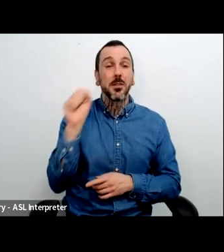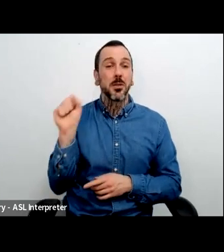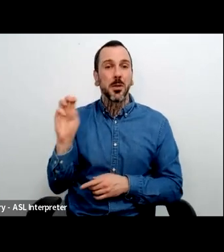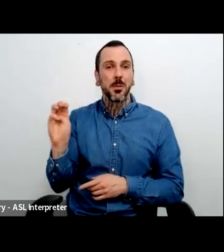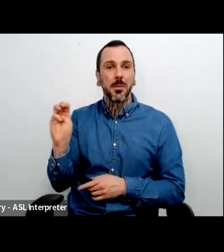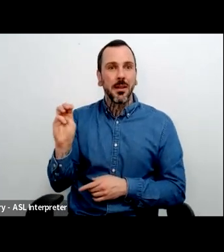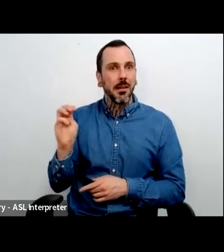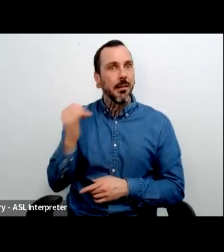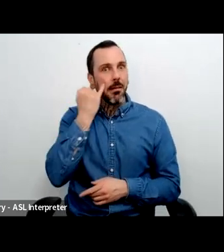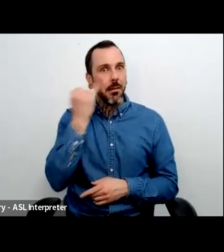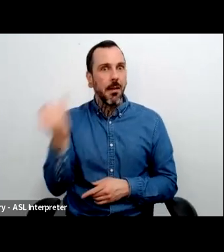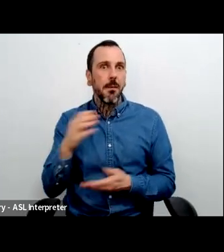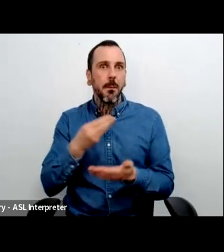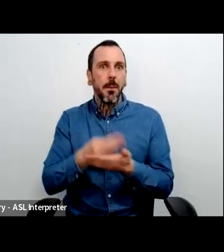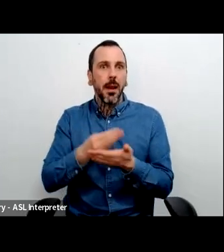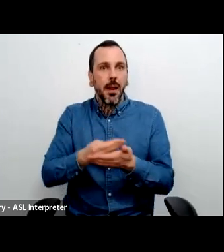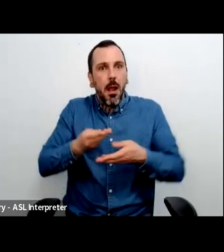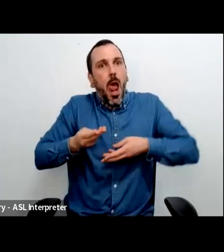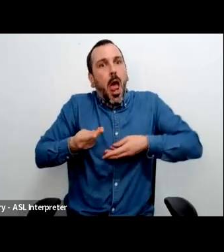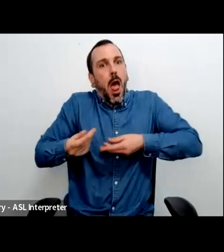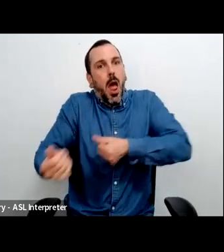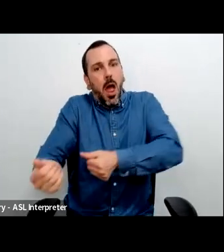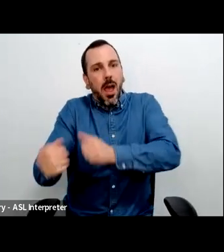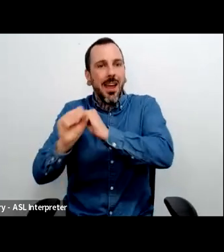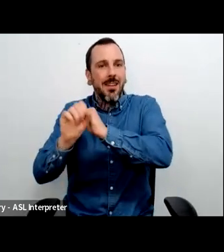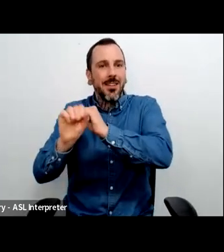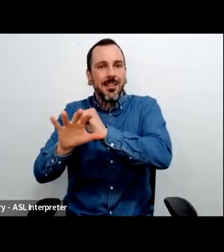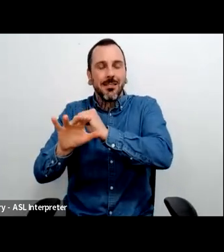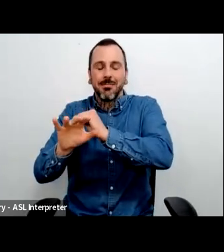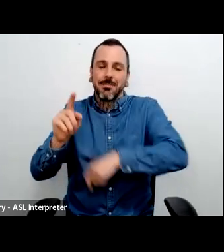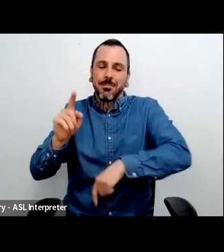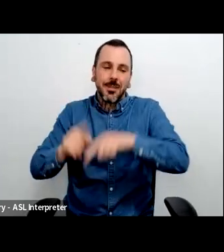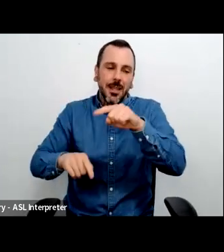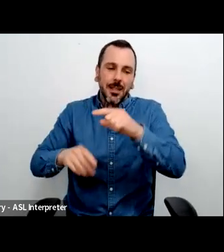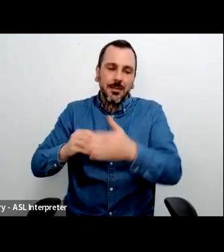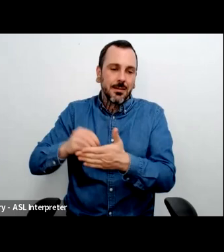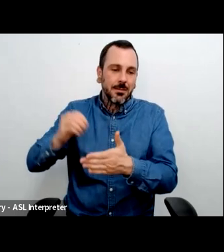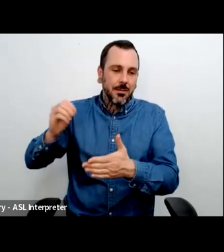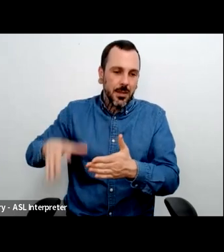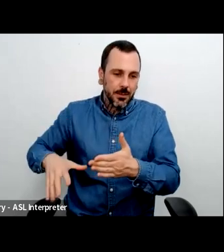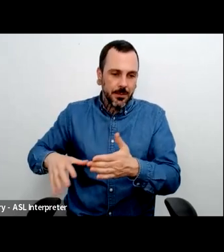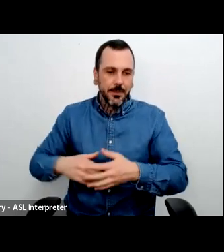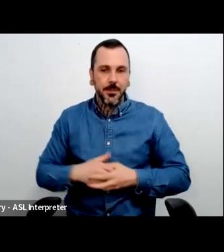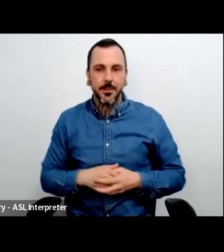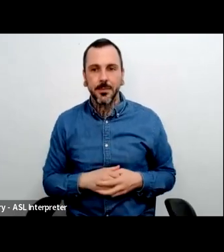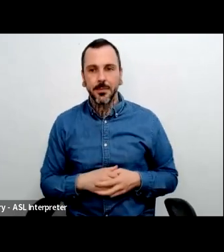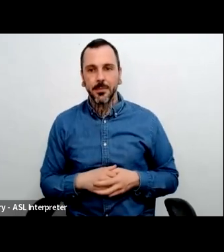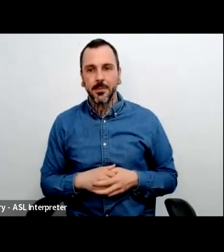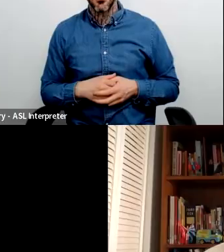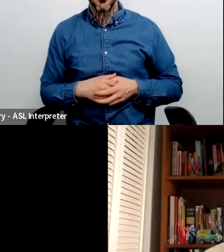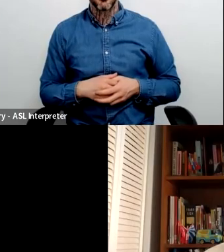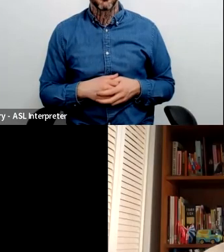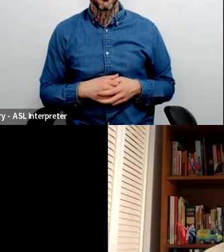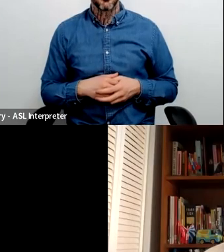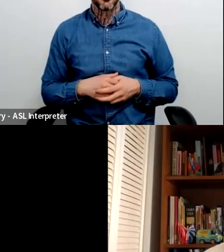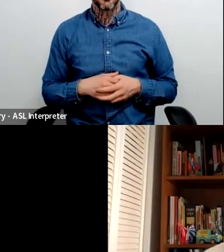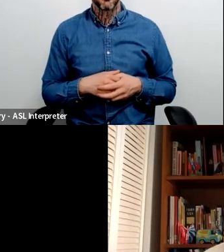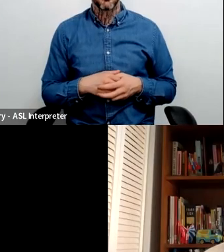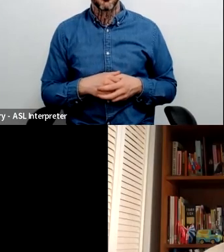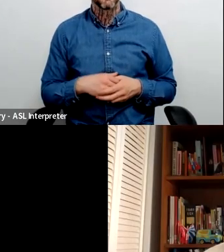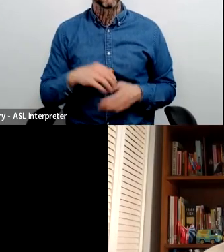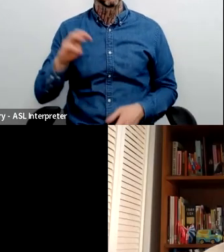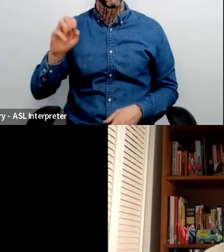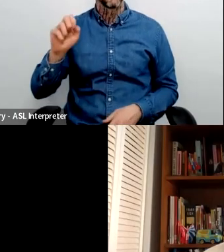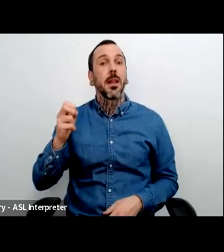even try. Yeah, an independent film producer at TIFF a few years ago was on a panel and was talking about like, how do we get people to come and see our